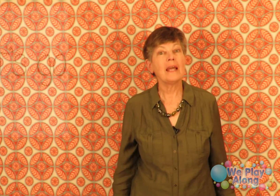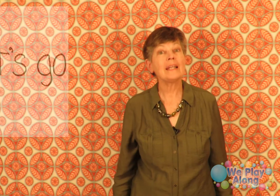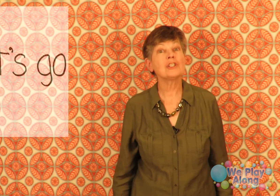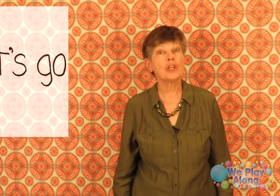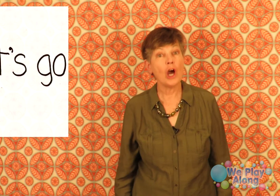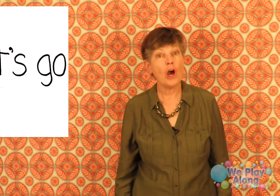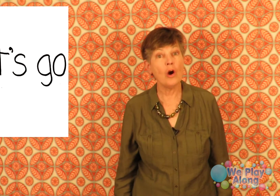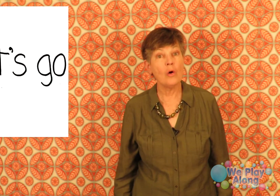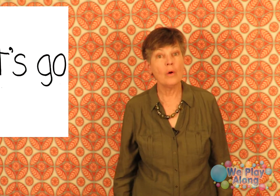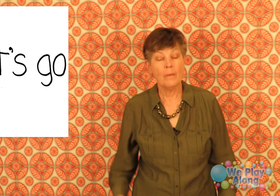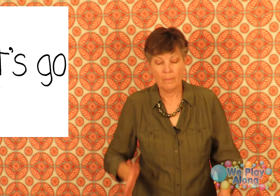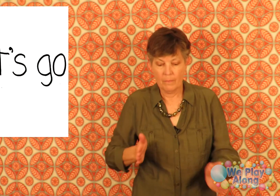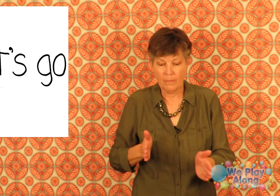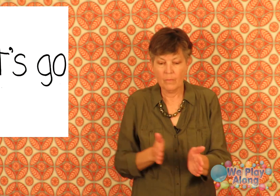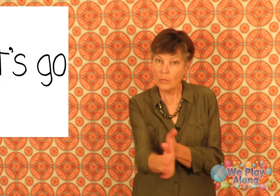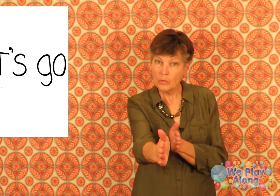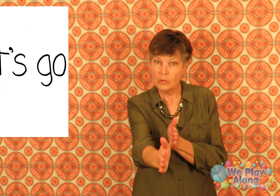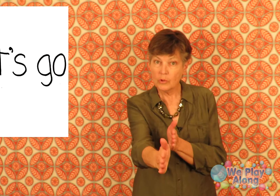let's go,